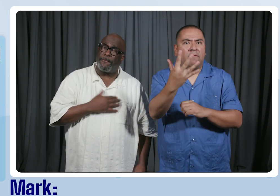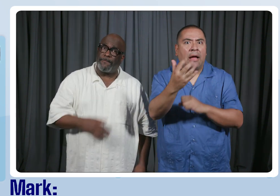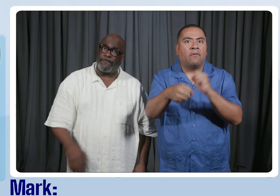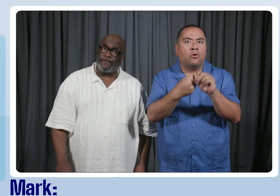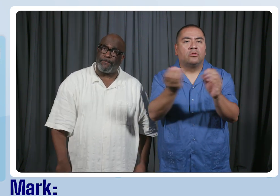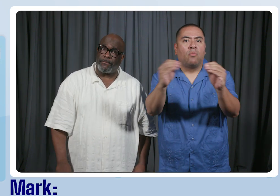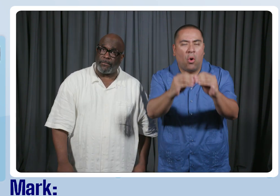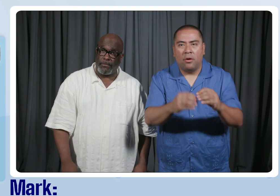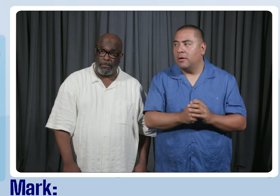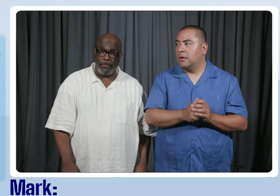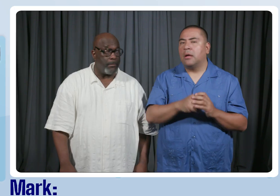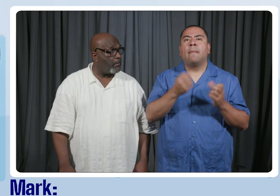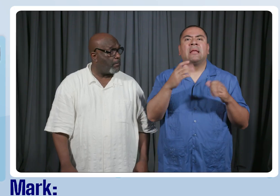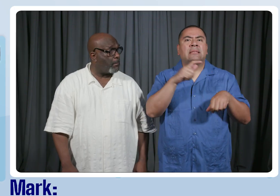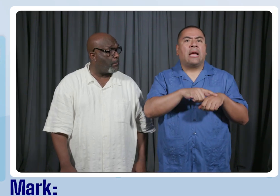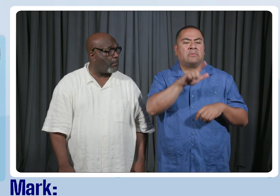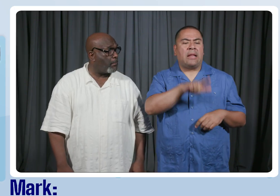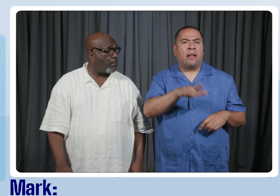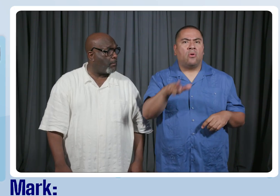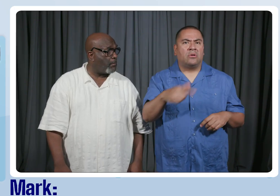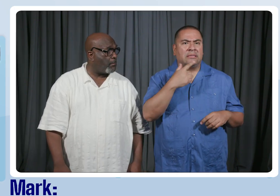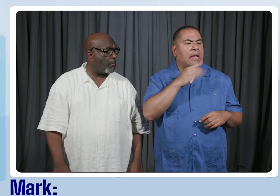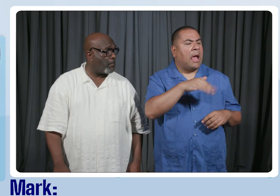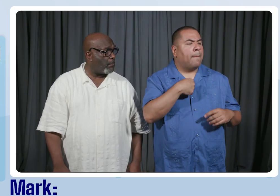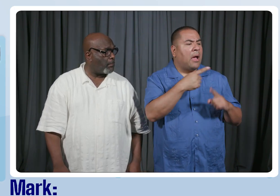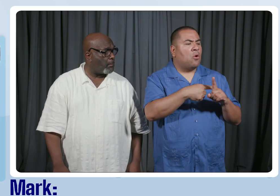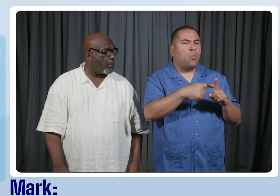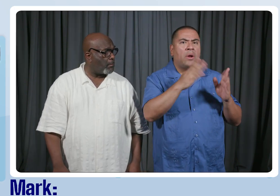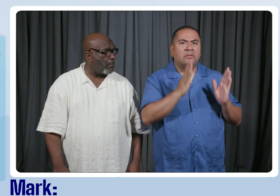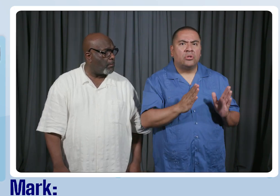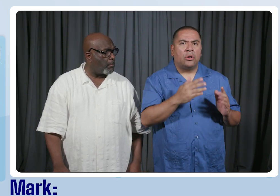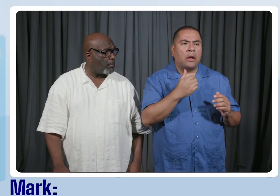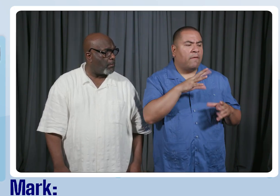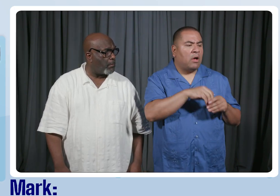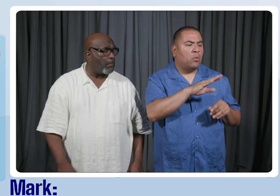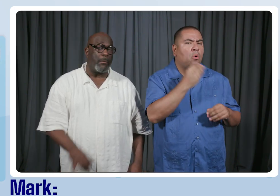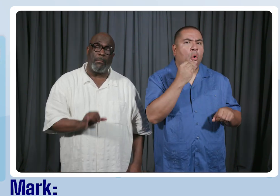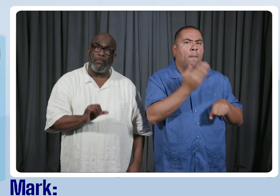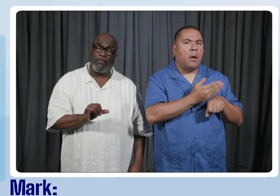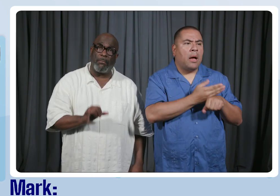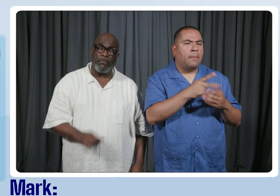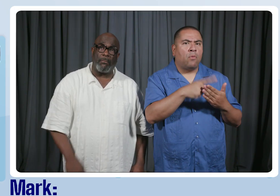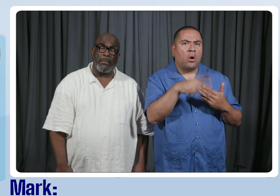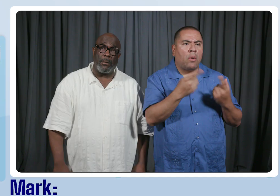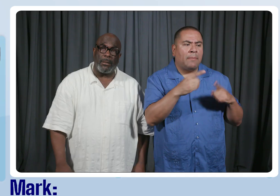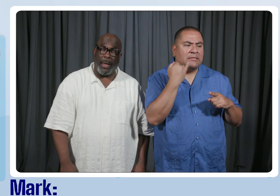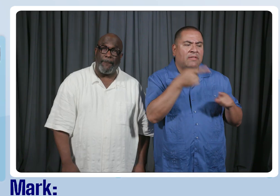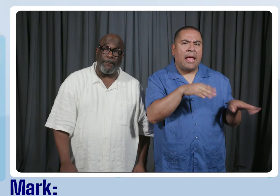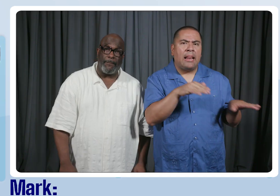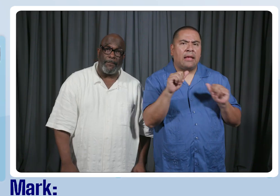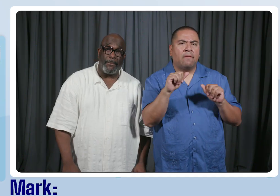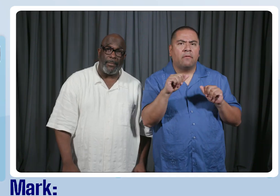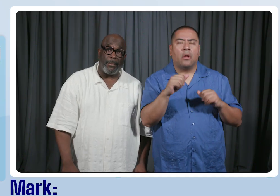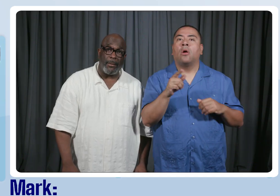landlords a lot, hey, I have a renter. They're part of your HomeMod program. What's going to happen if they leave? And we tell them that we